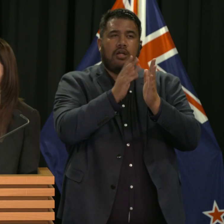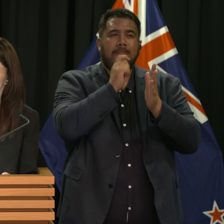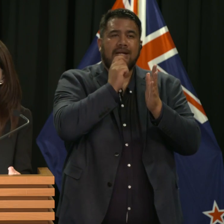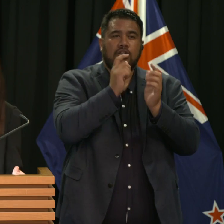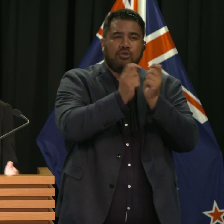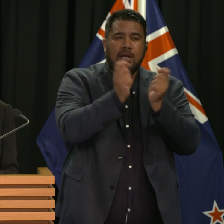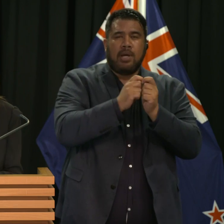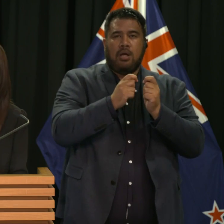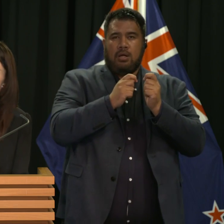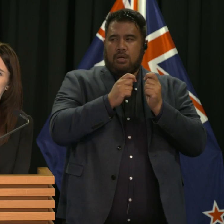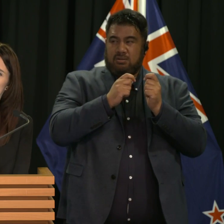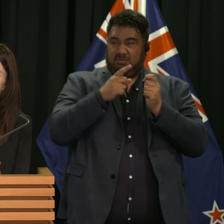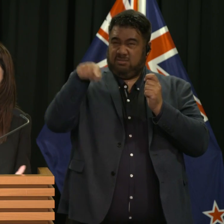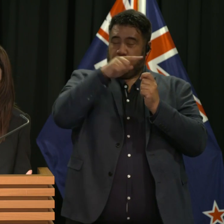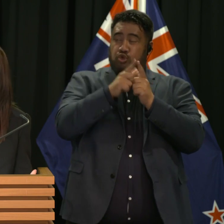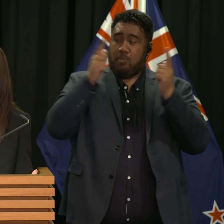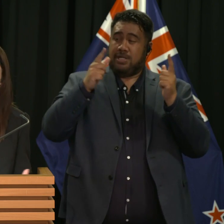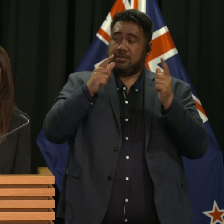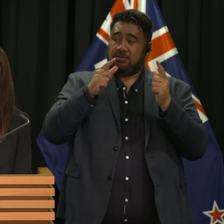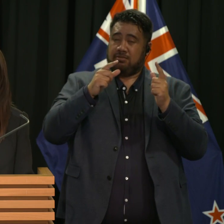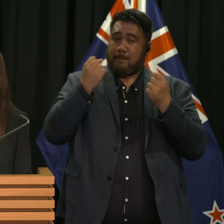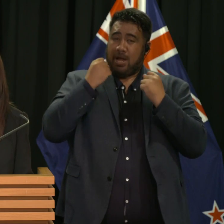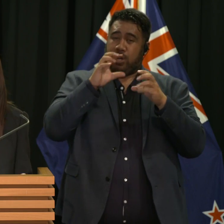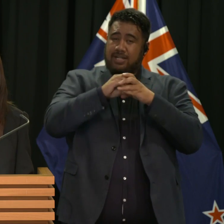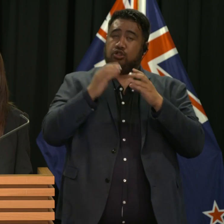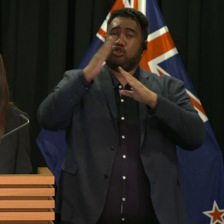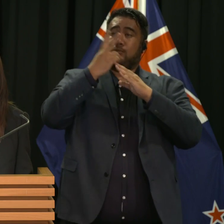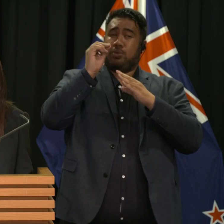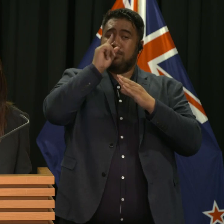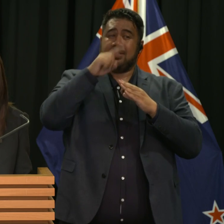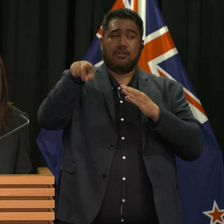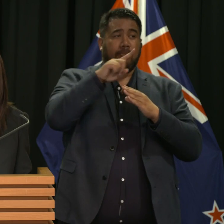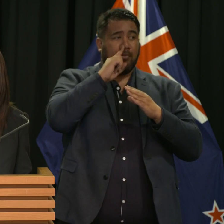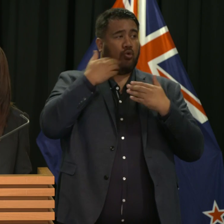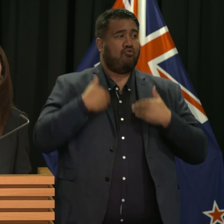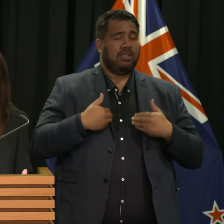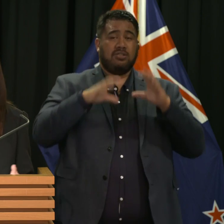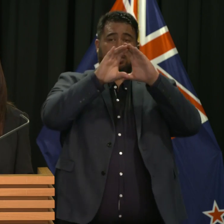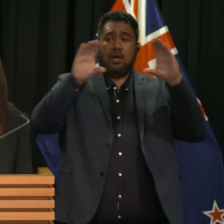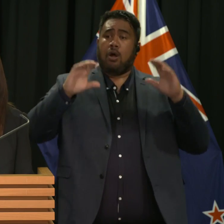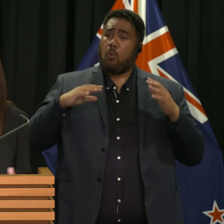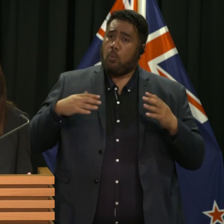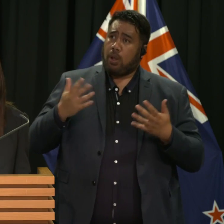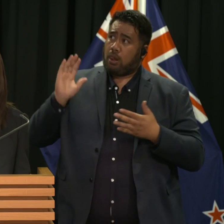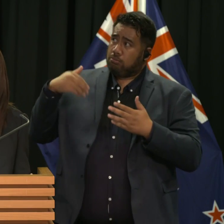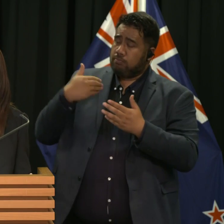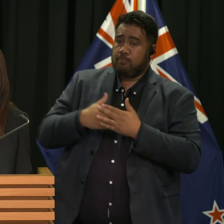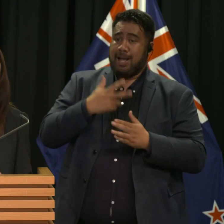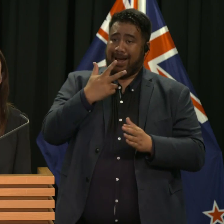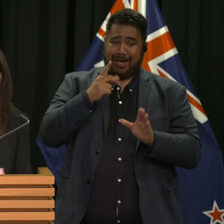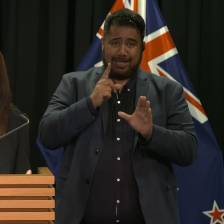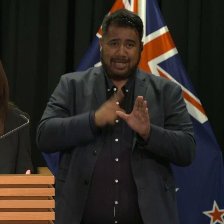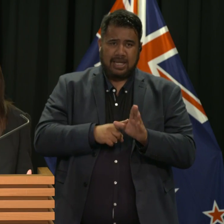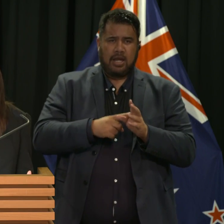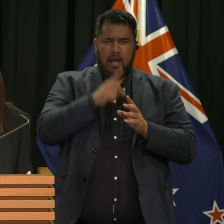mean, to be fair here, a range of... I've heard individuals from all walks of life over the course of 8 years